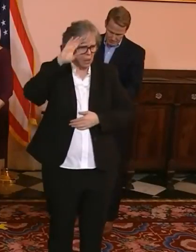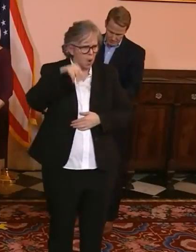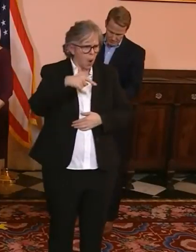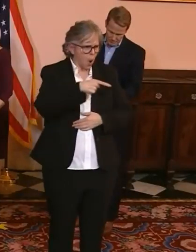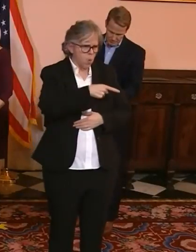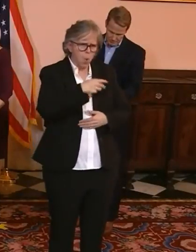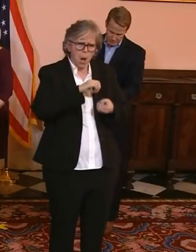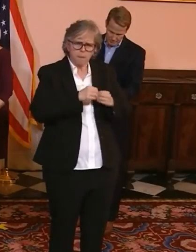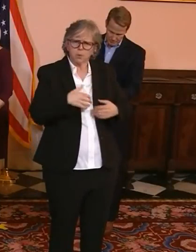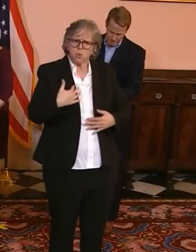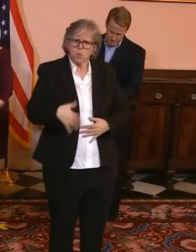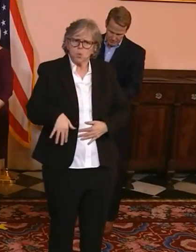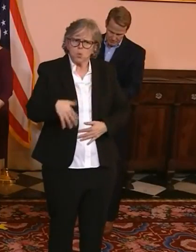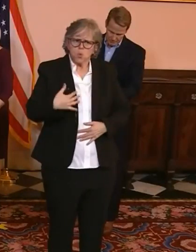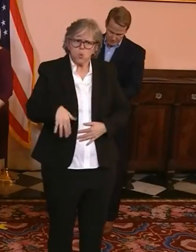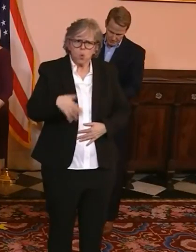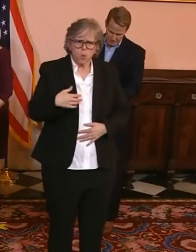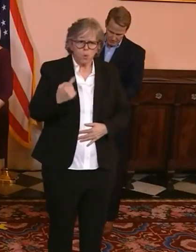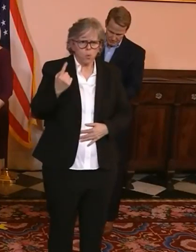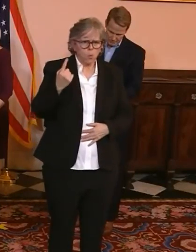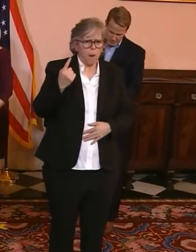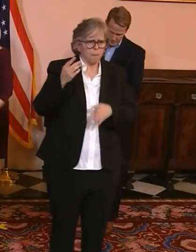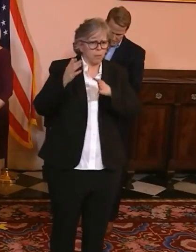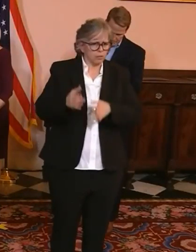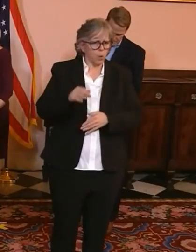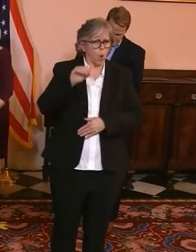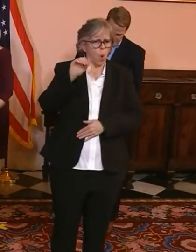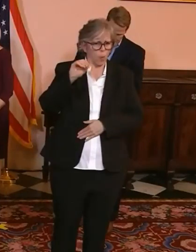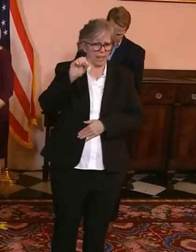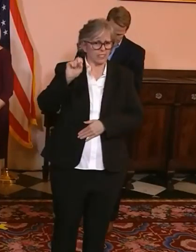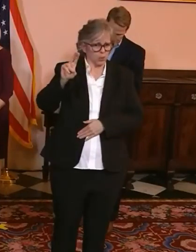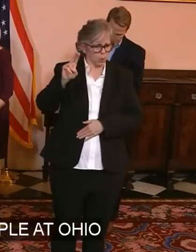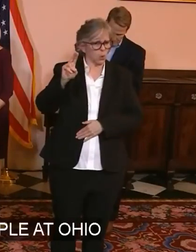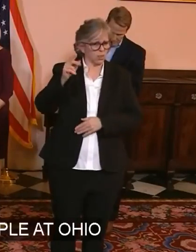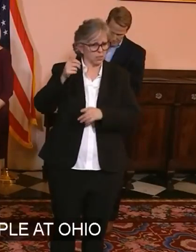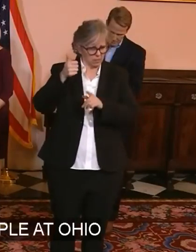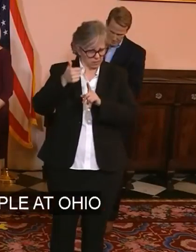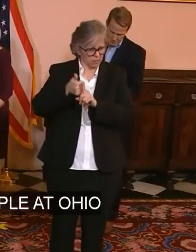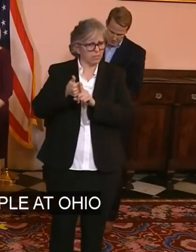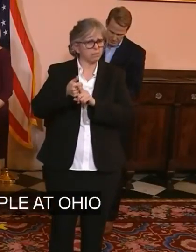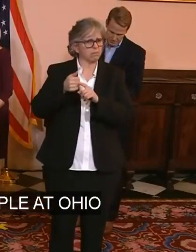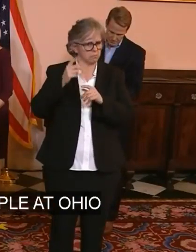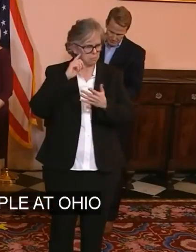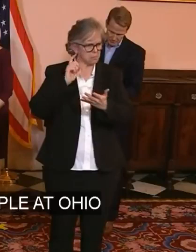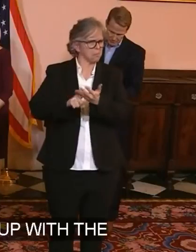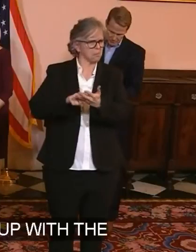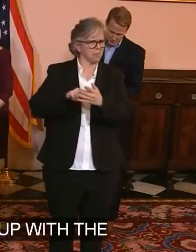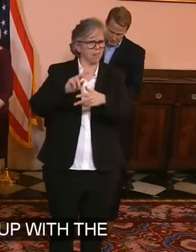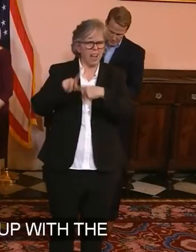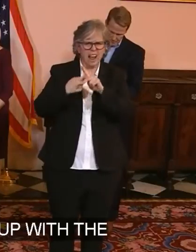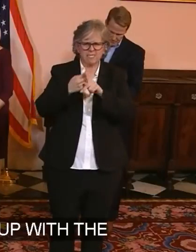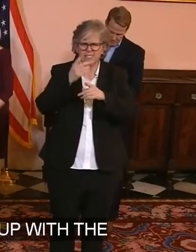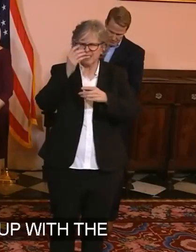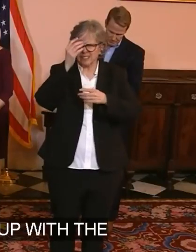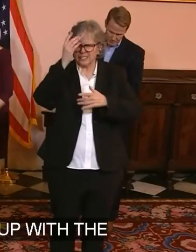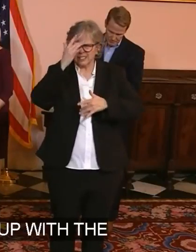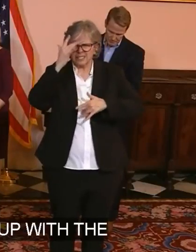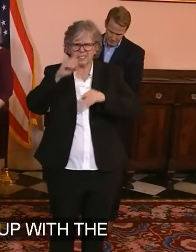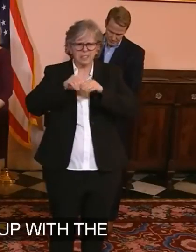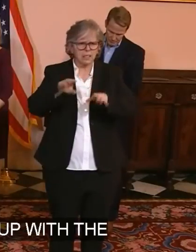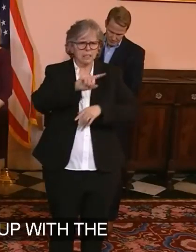with the concept of zoonotic diseases, the disease like we're seeing here that leapt from animals to humans, that studied